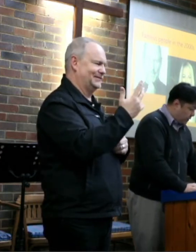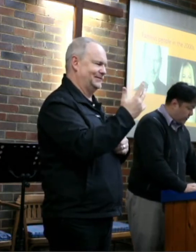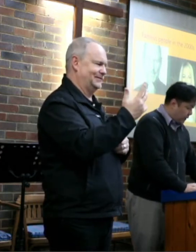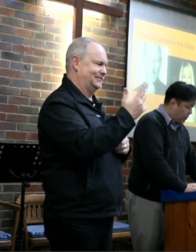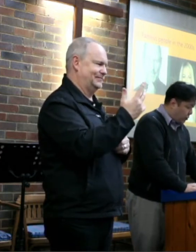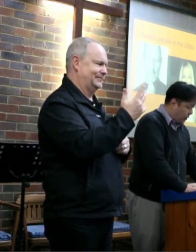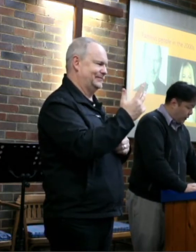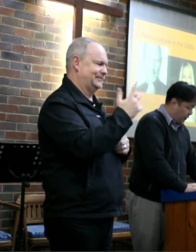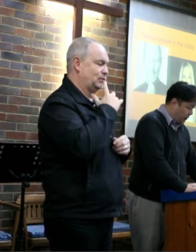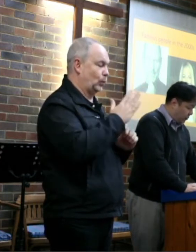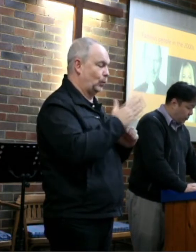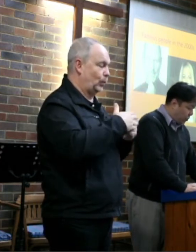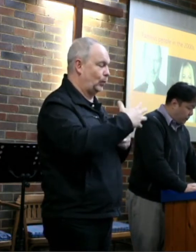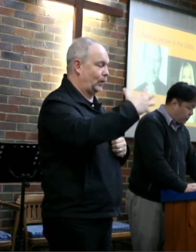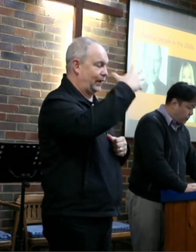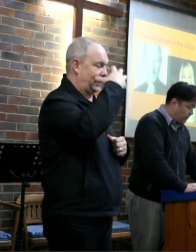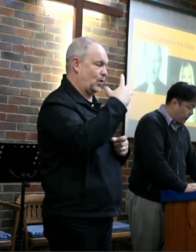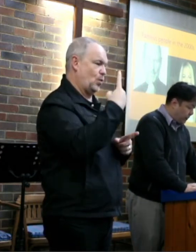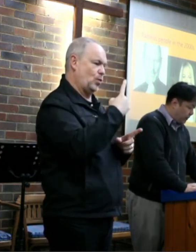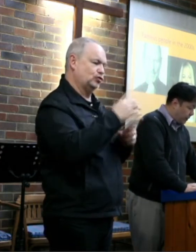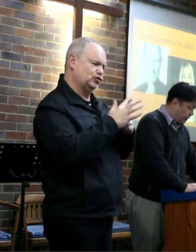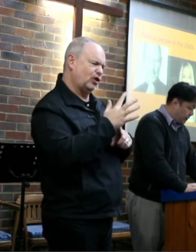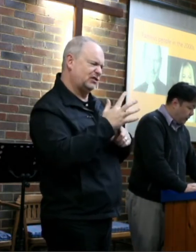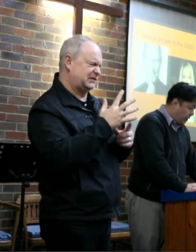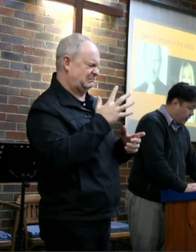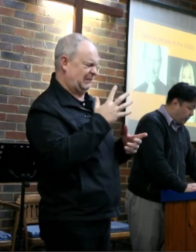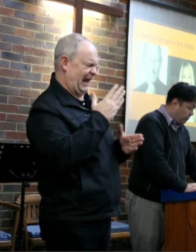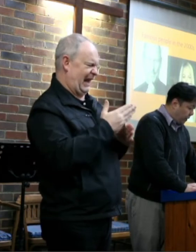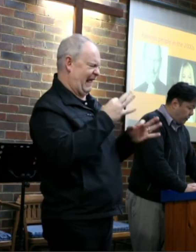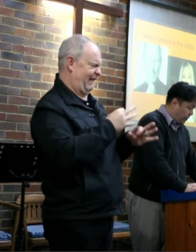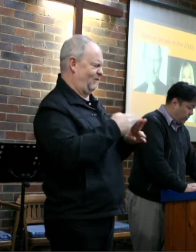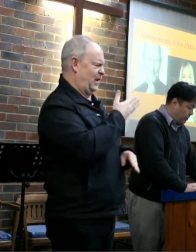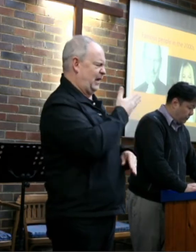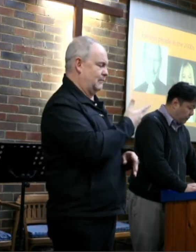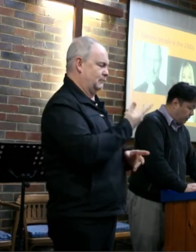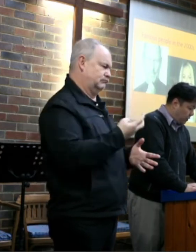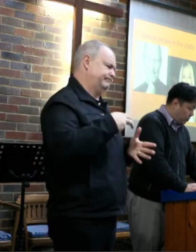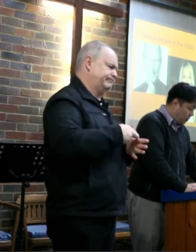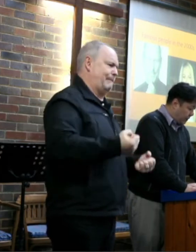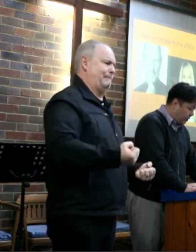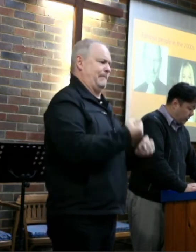verse 8. It says, "Then a new king, to whom Joseph meant nothing, came to power in Egypt.